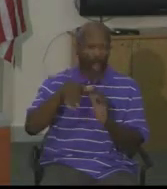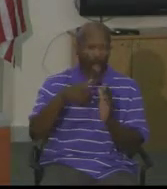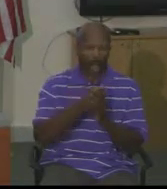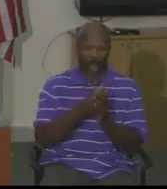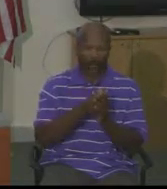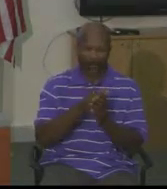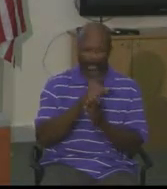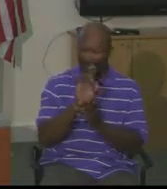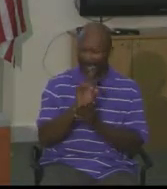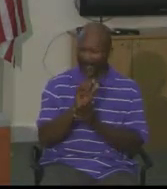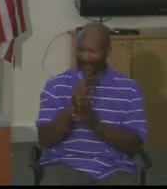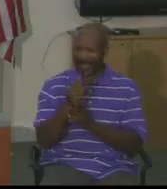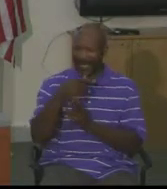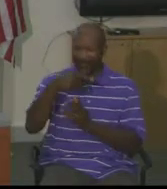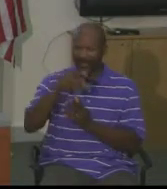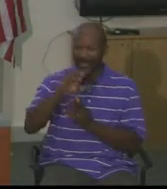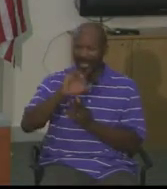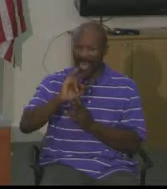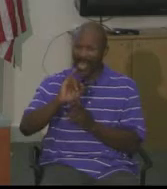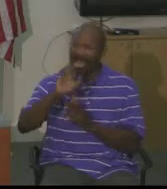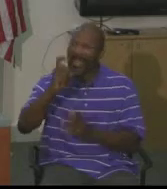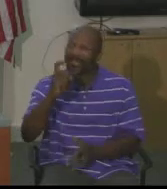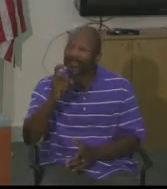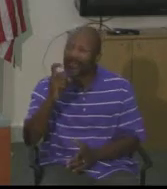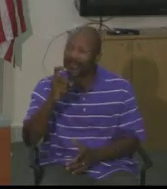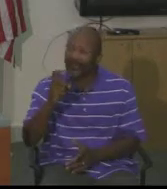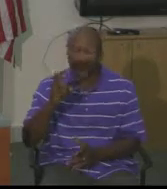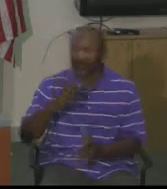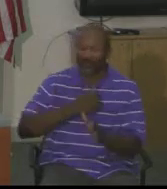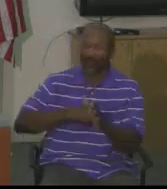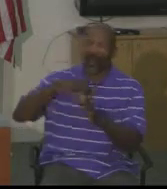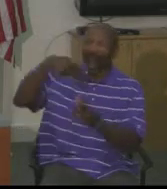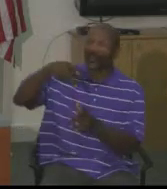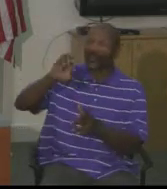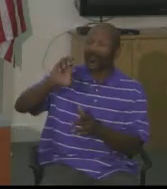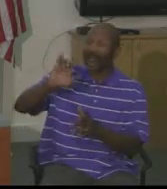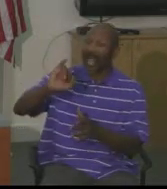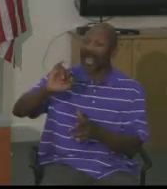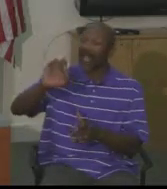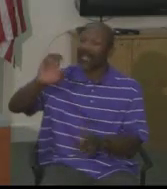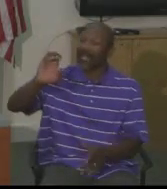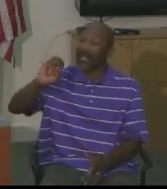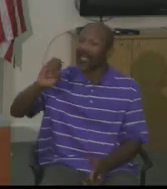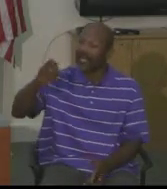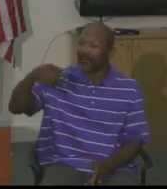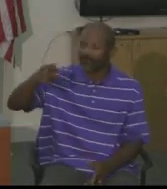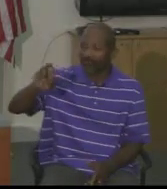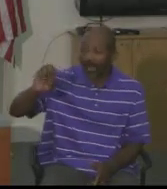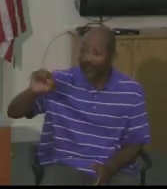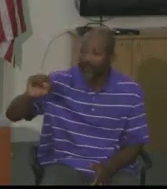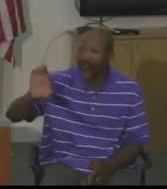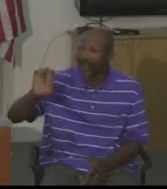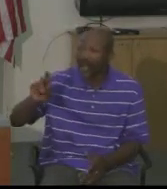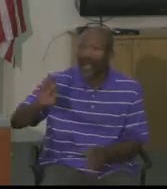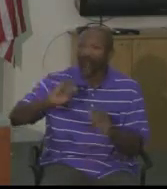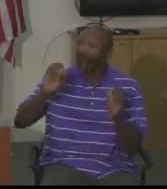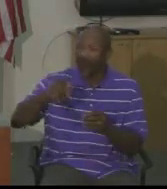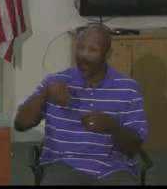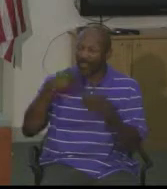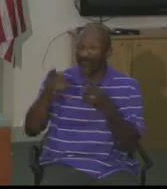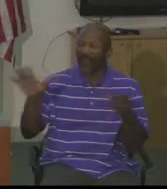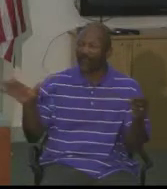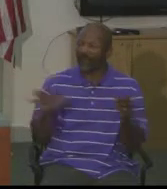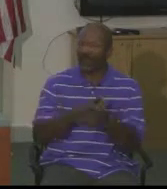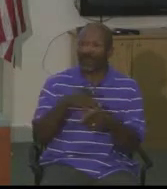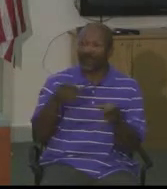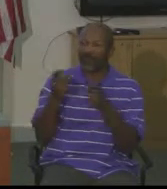8 or 10 PCI Express cards. So they don't care anymore then. Because let's look